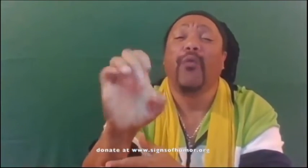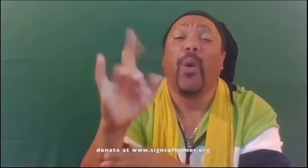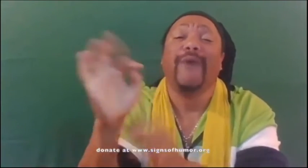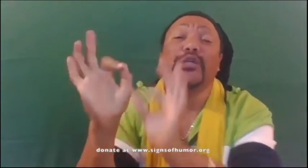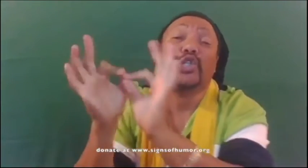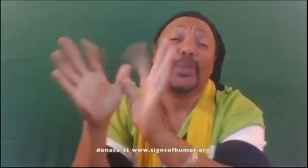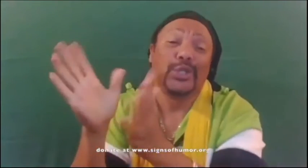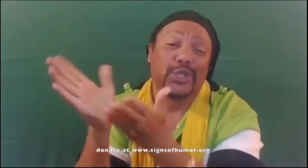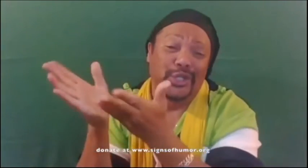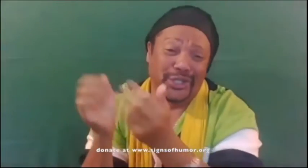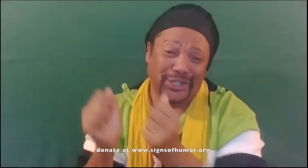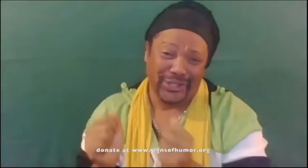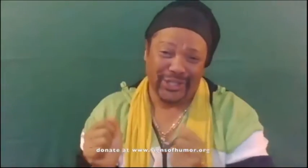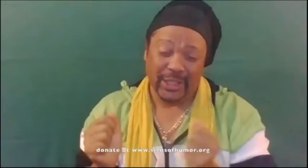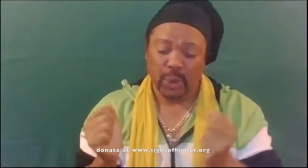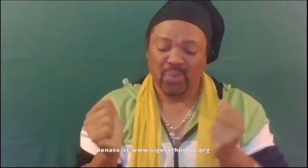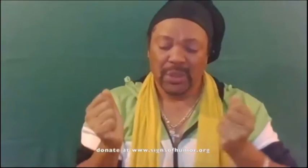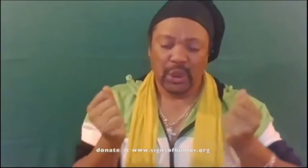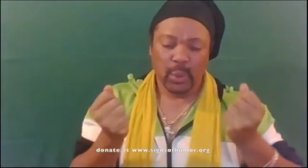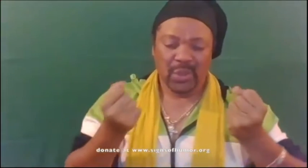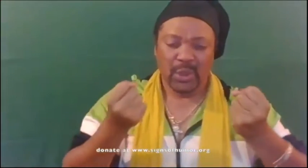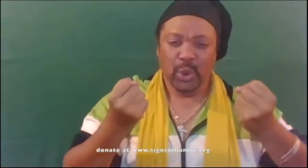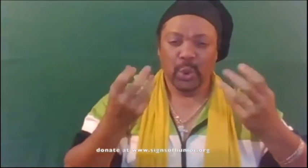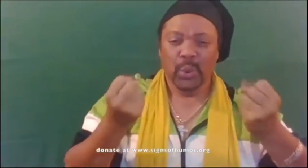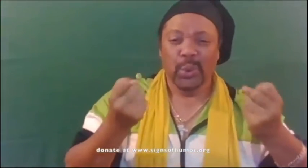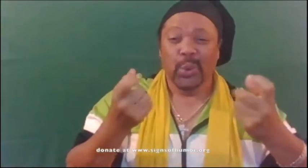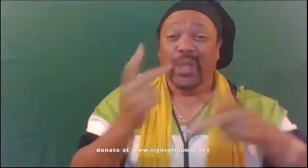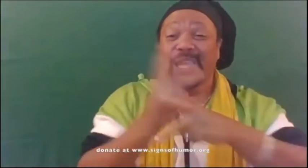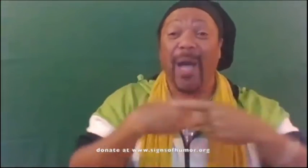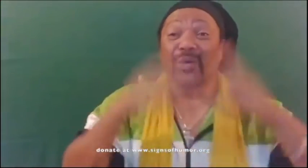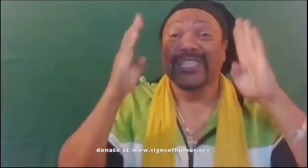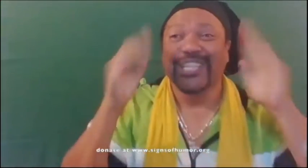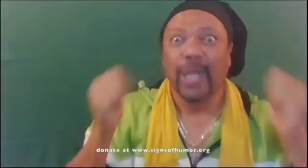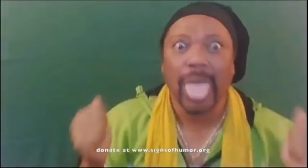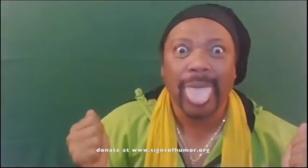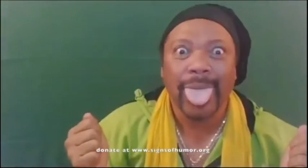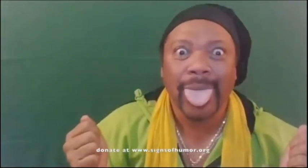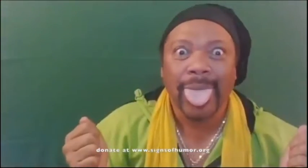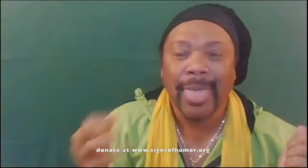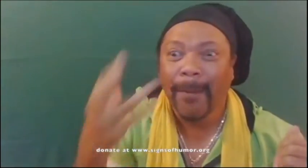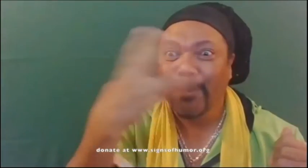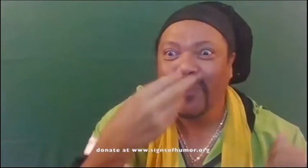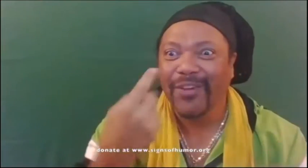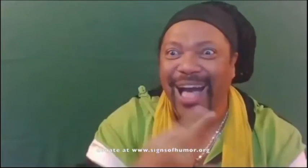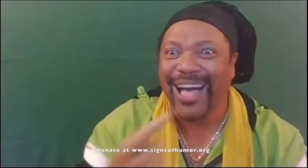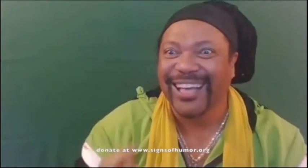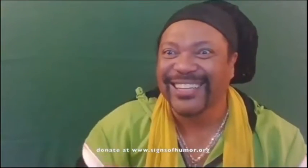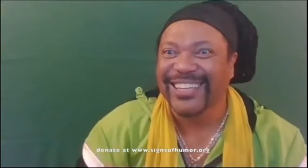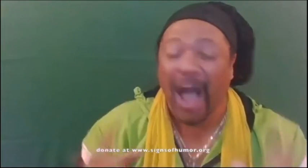Be like the Marilyn Monroe ladies. Ladies, be the Marilyn Monroe of interpreting. Be iconic. Be